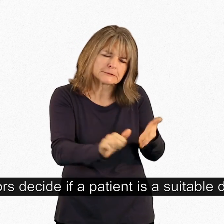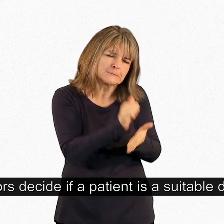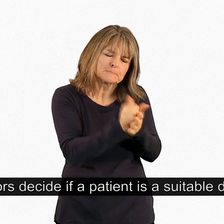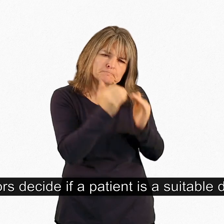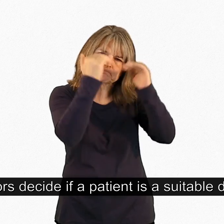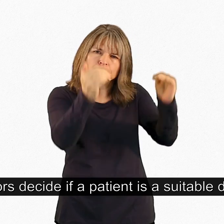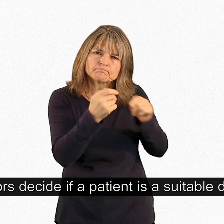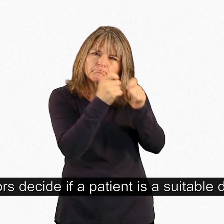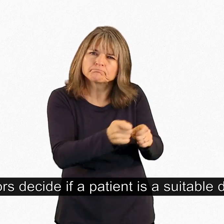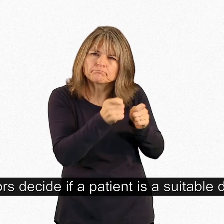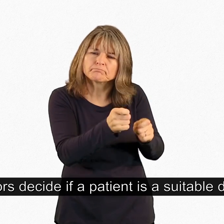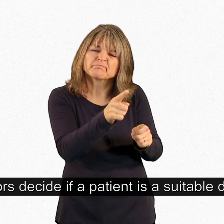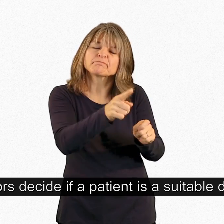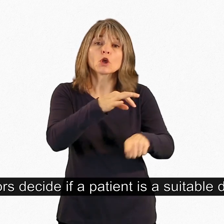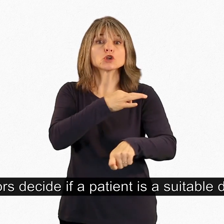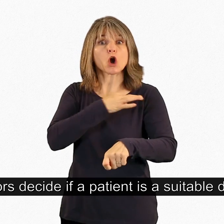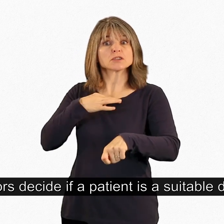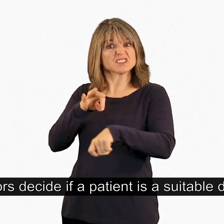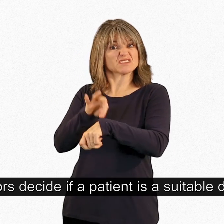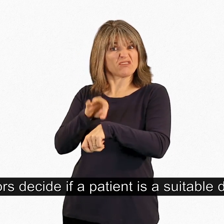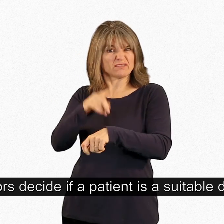Doctors decide if a patient is a suitable donor